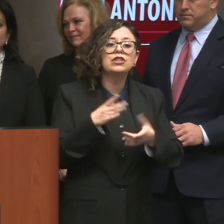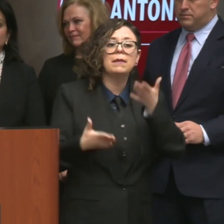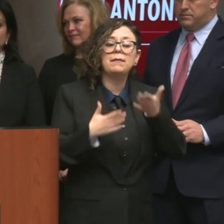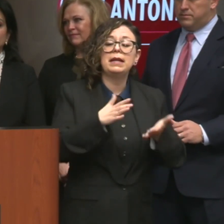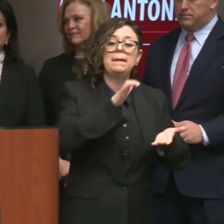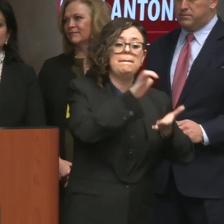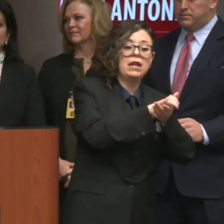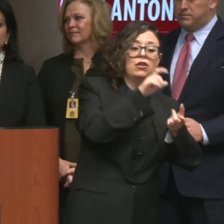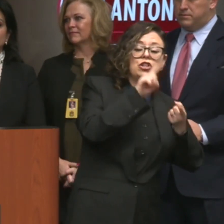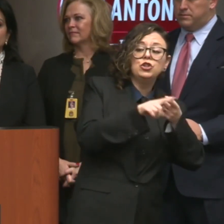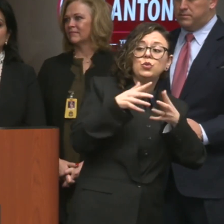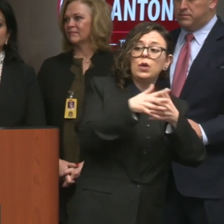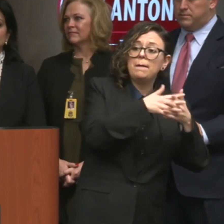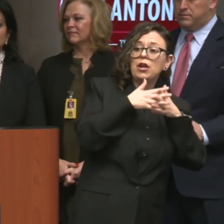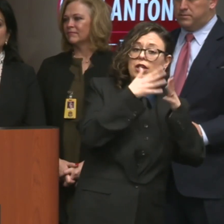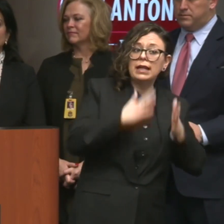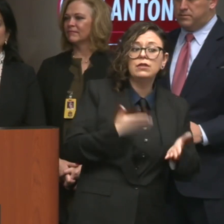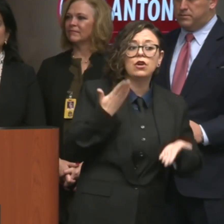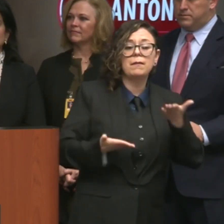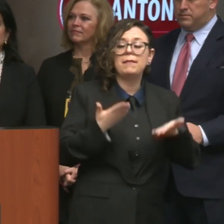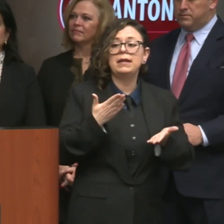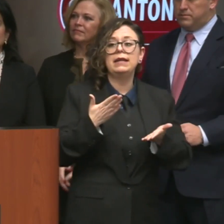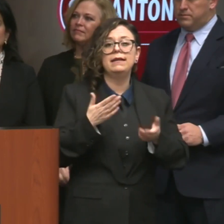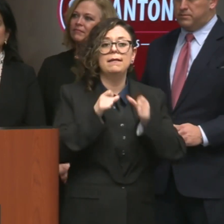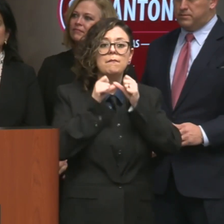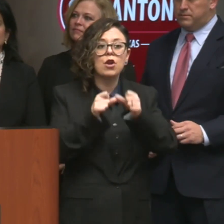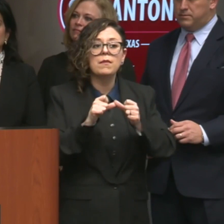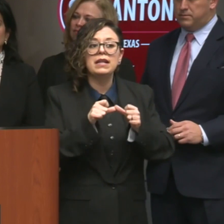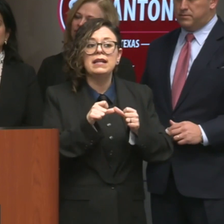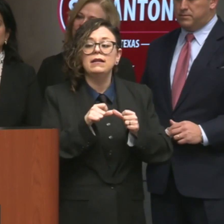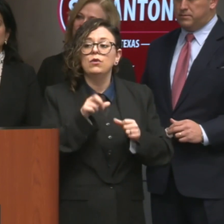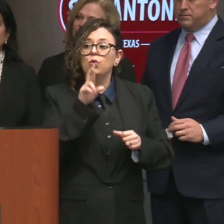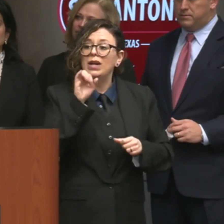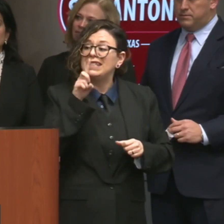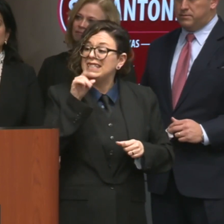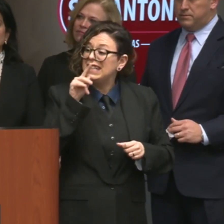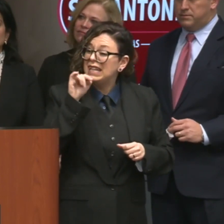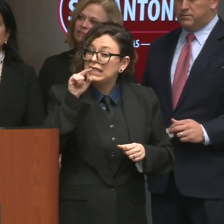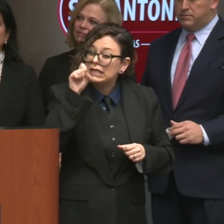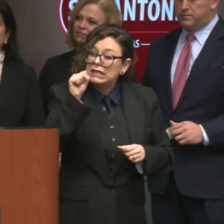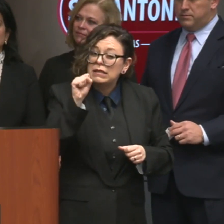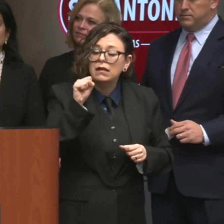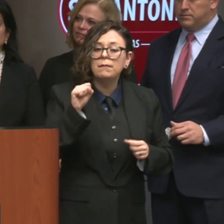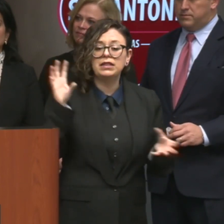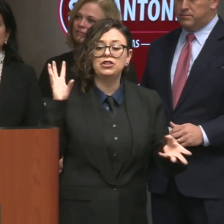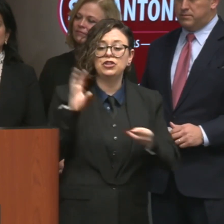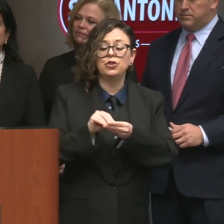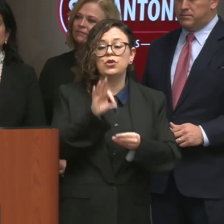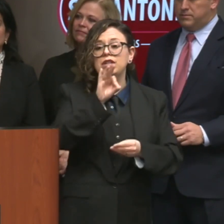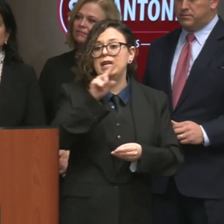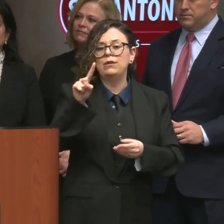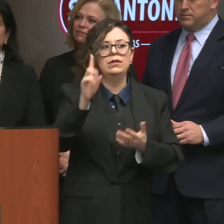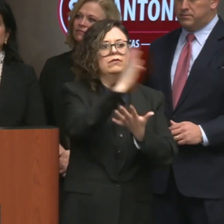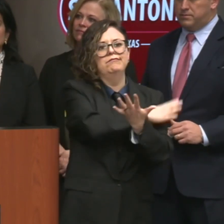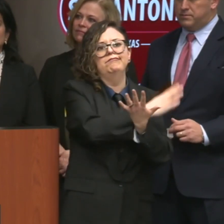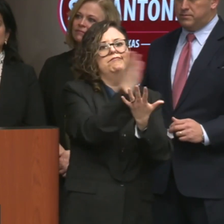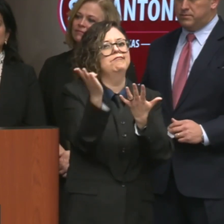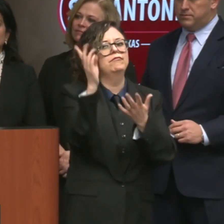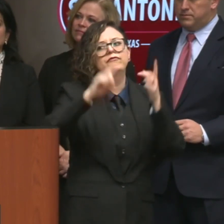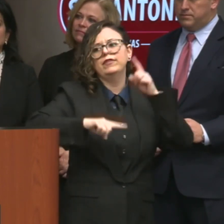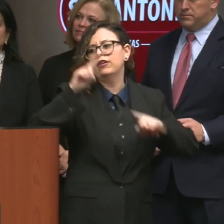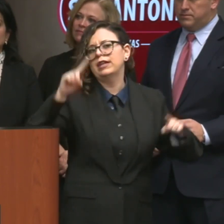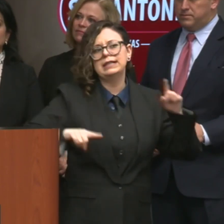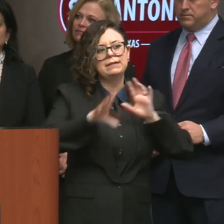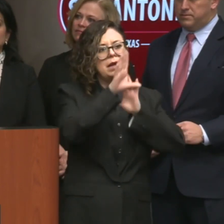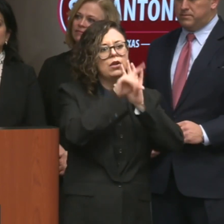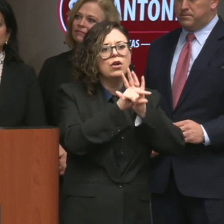to an American, or they might be permanent American residents, and there are 91 of them, so they run the entire spectrum of that. Some of